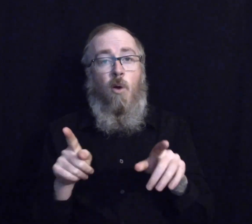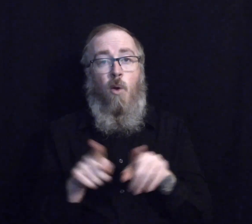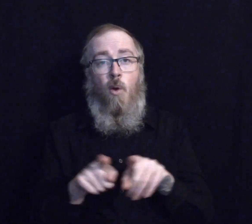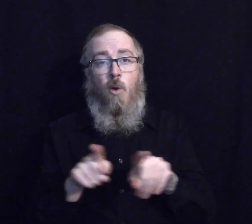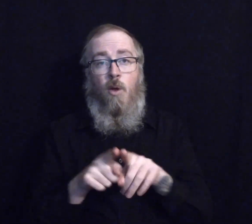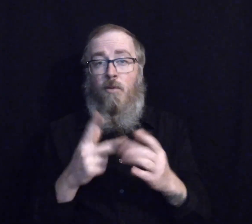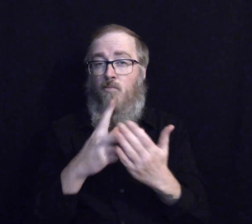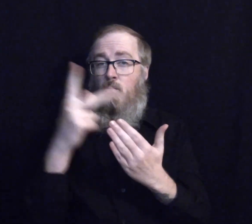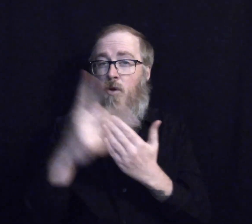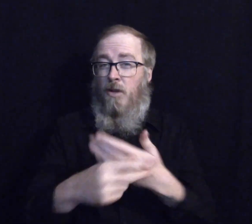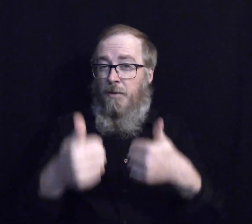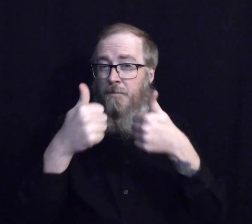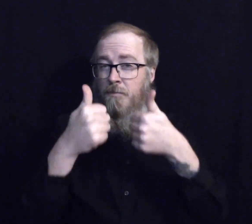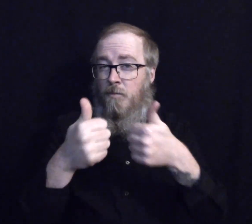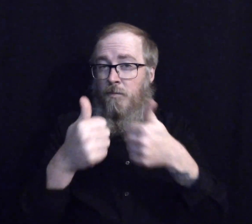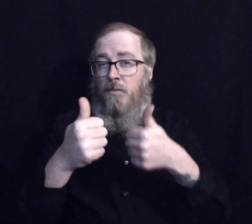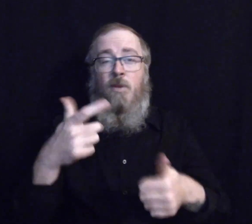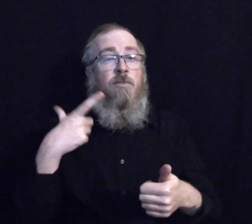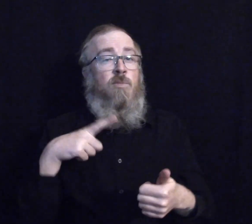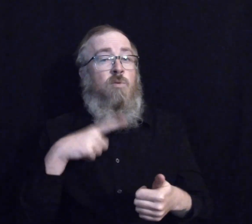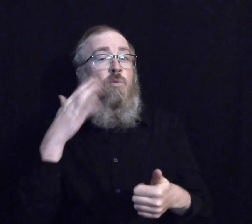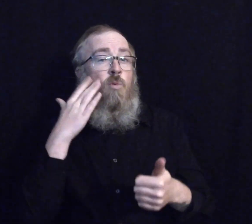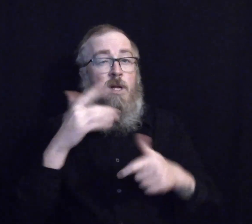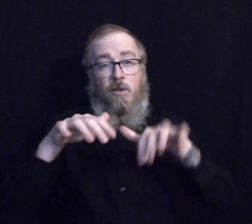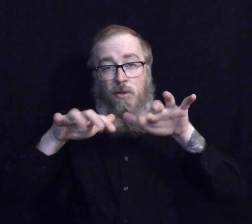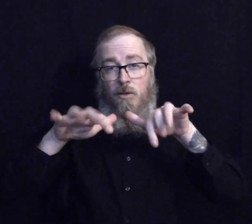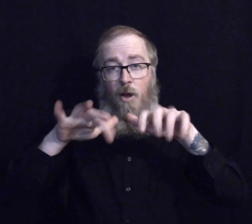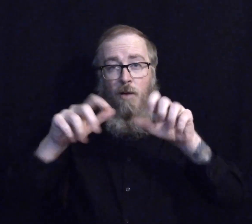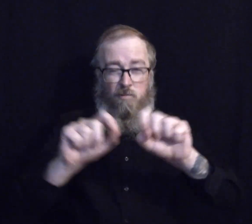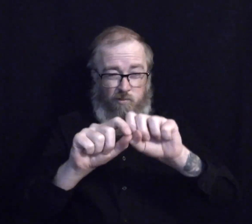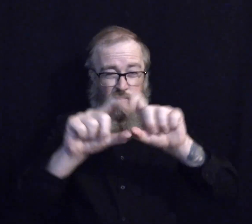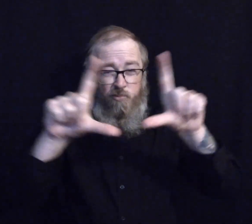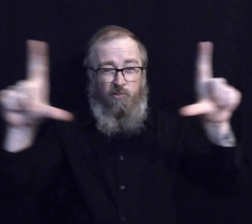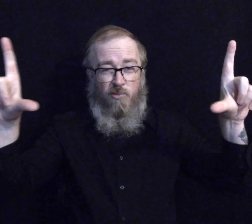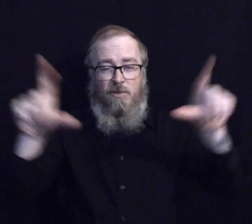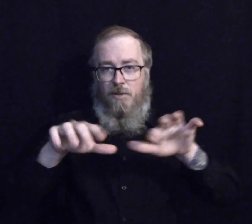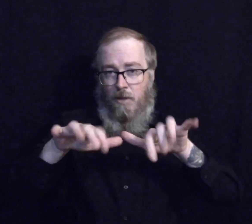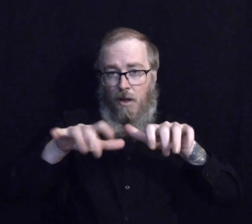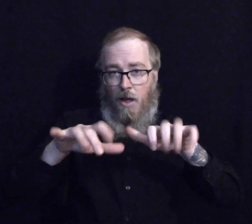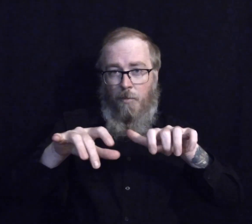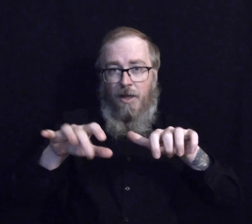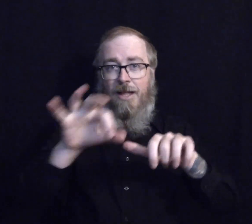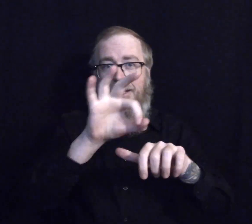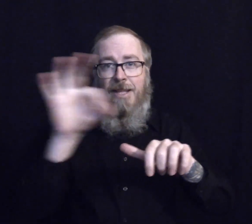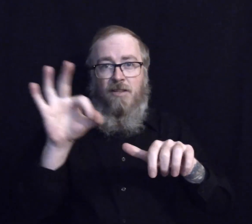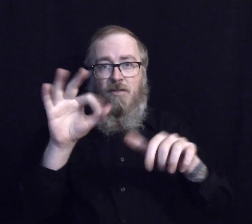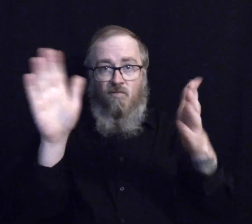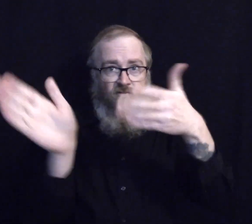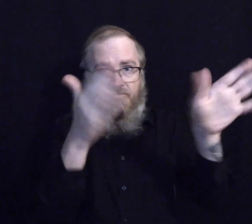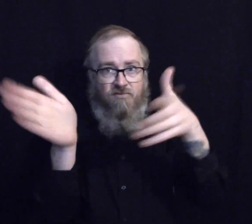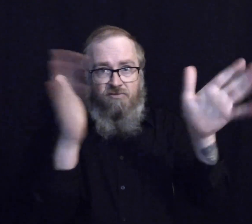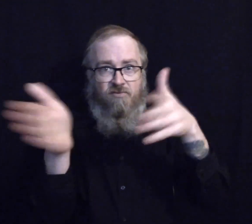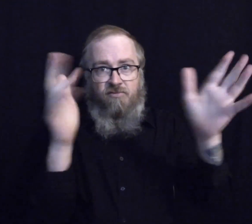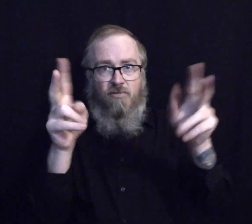Zoom Text is also great because when you're typing under strong magnification, it stays centered on the